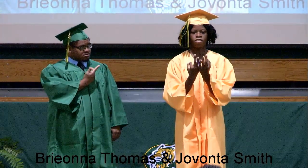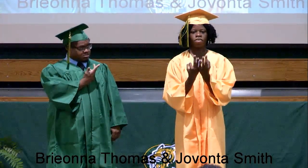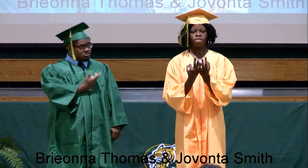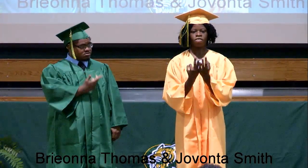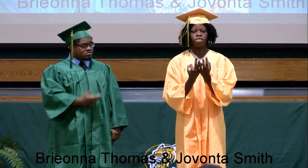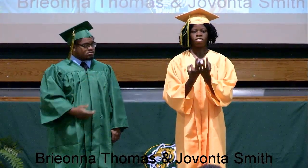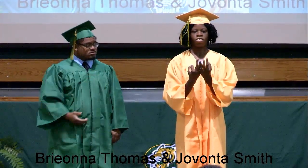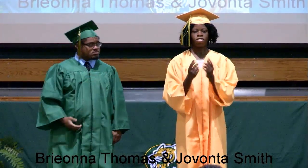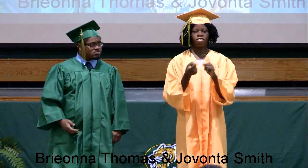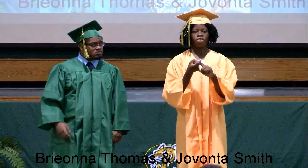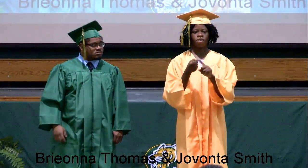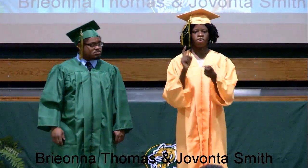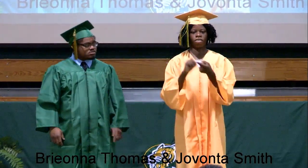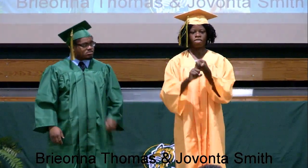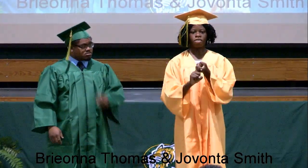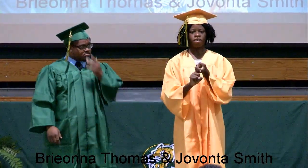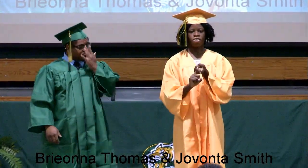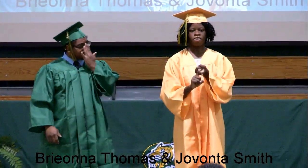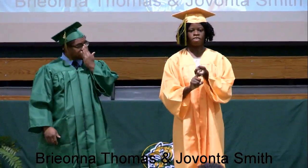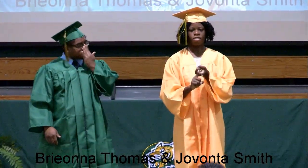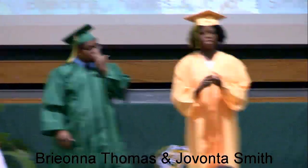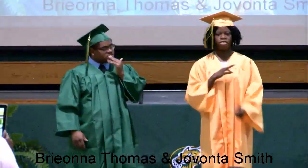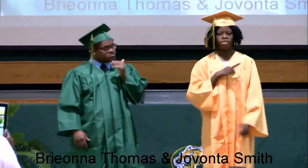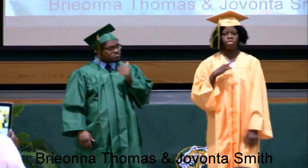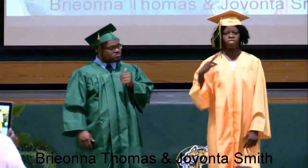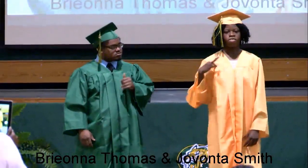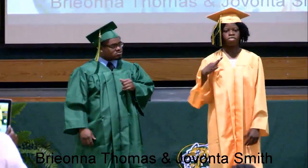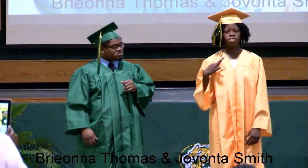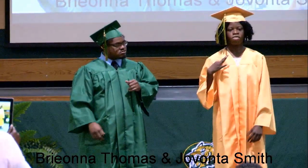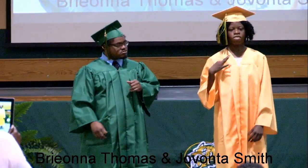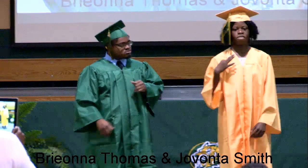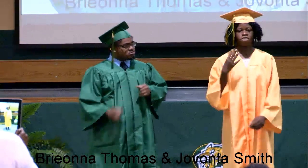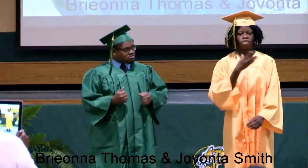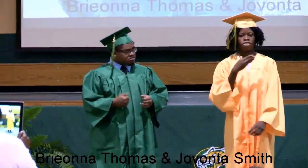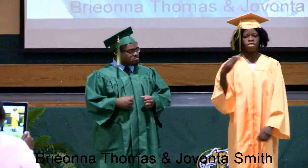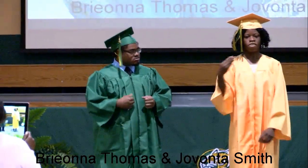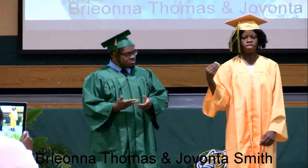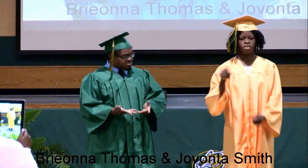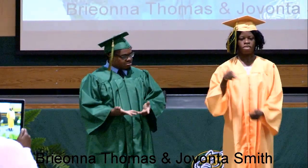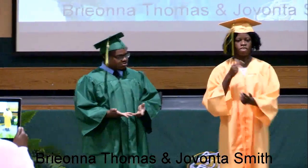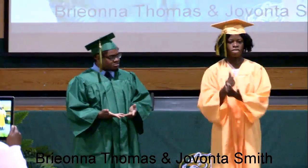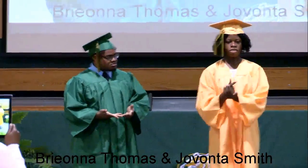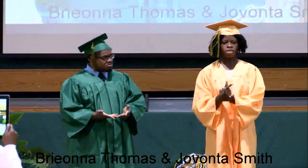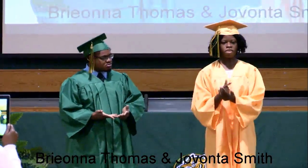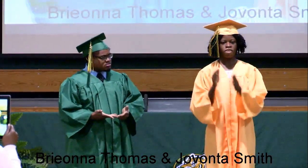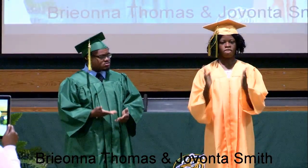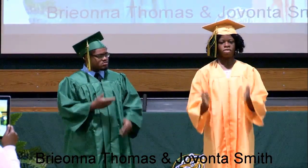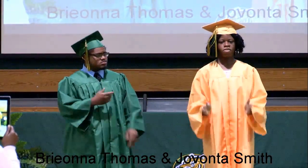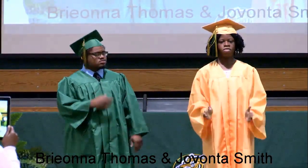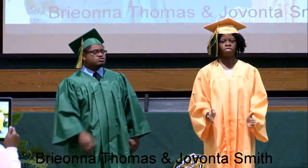family, friends, staff, and graduates.